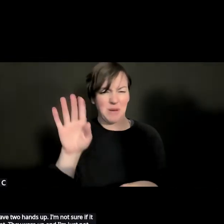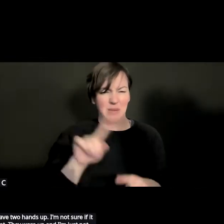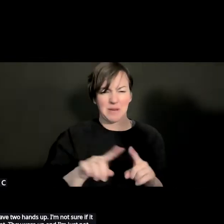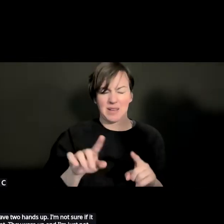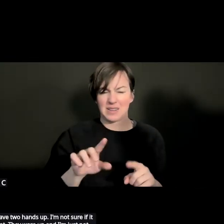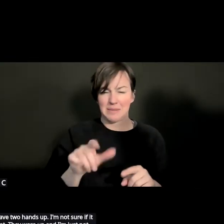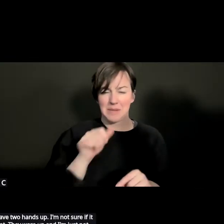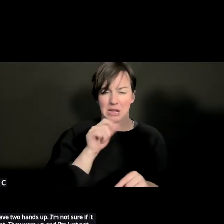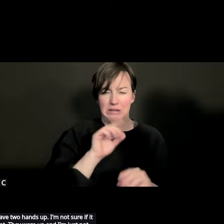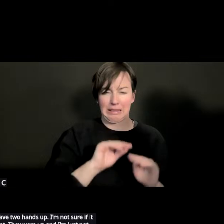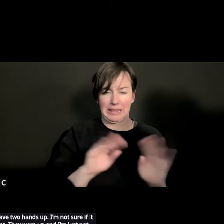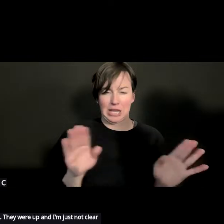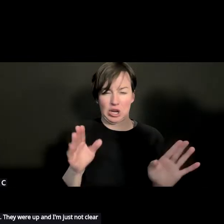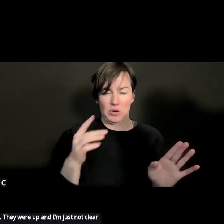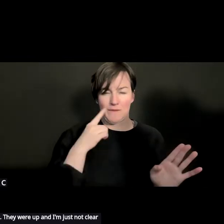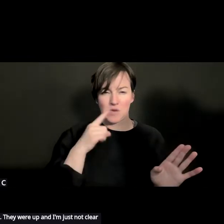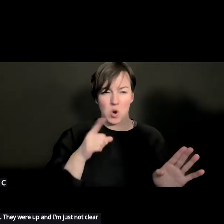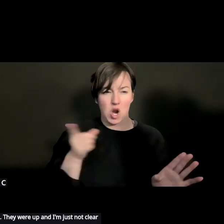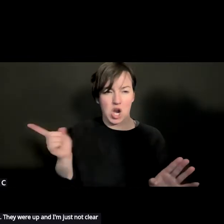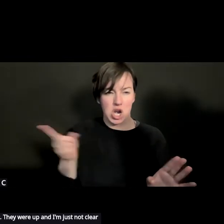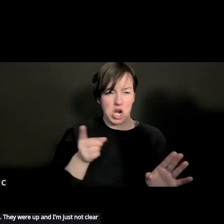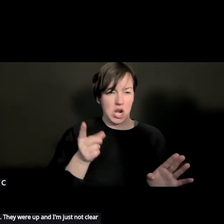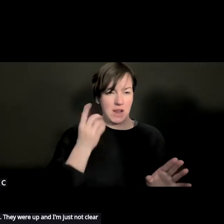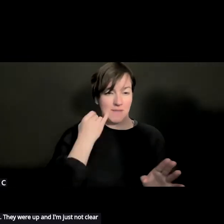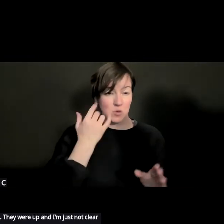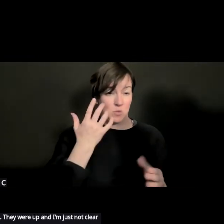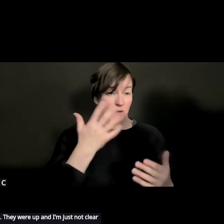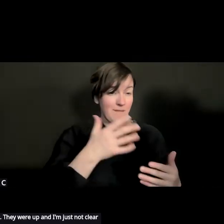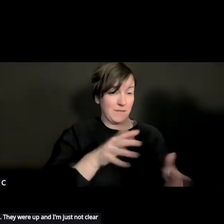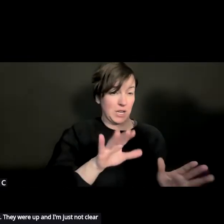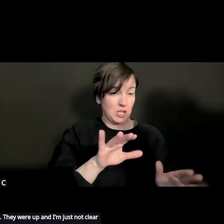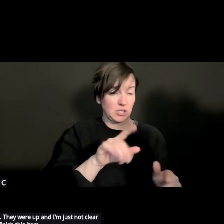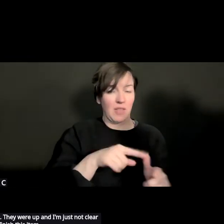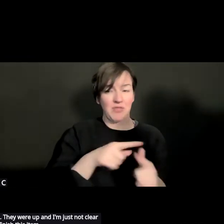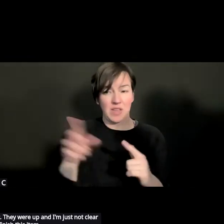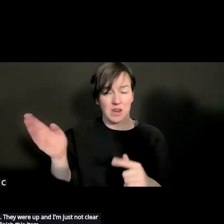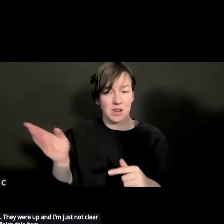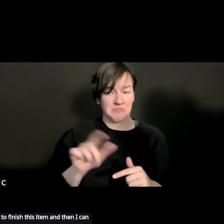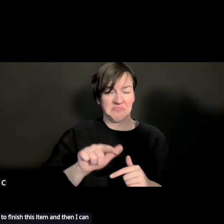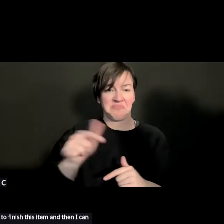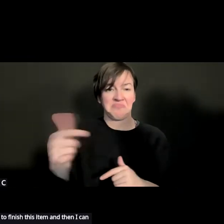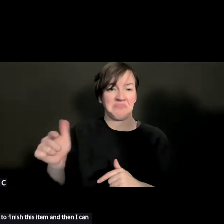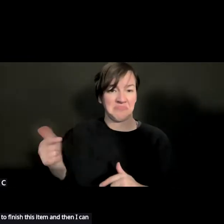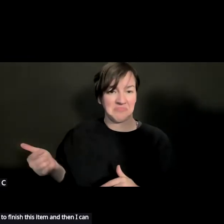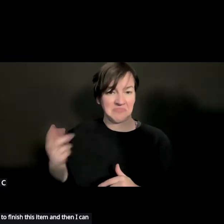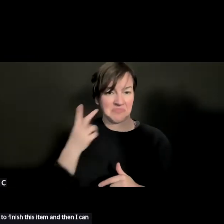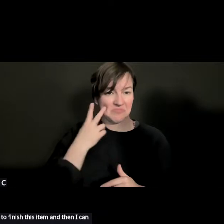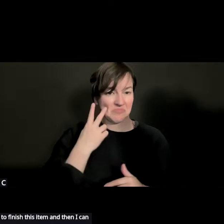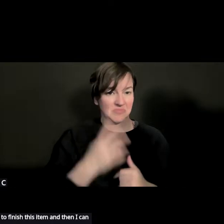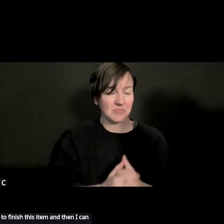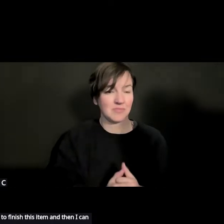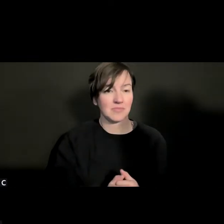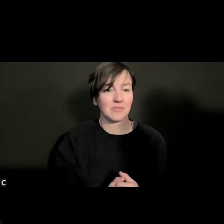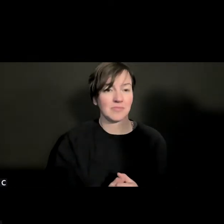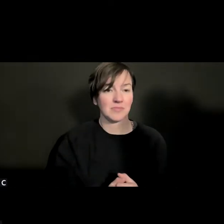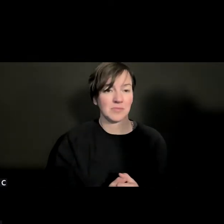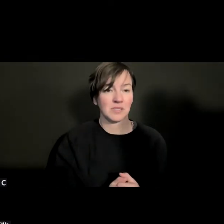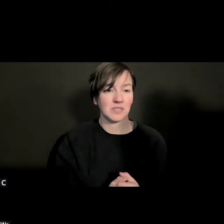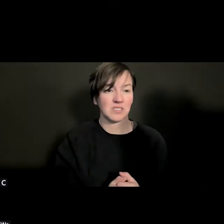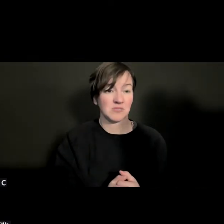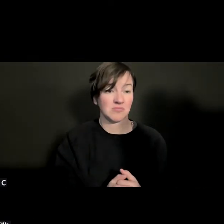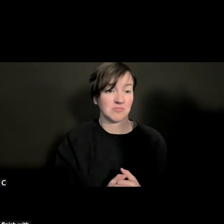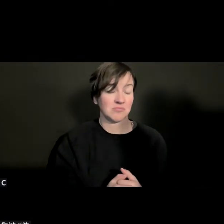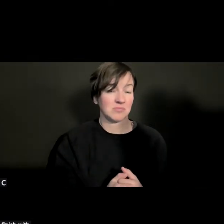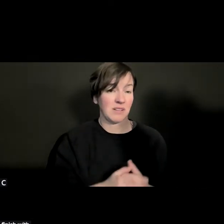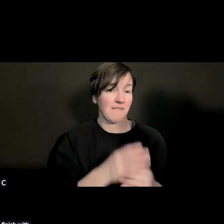clear if that was what they're for. So if you want to finish this item, and then I can bring them in and see. Finish it. We can finish with the motion